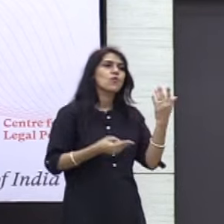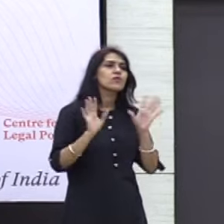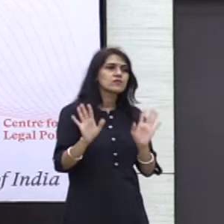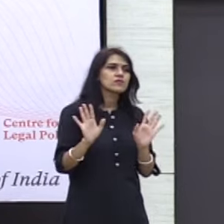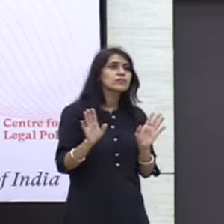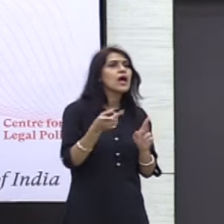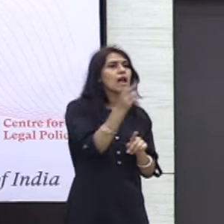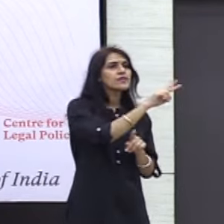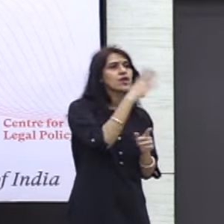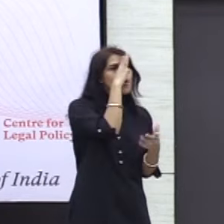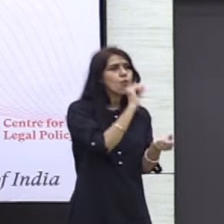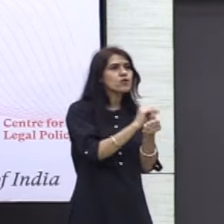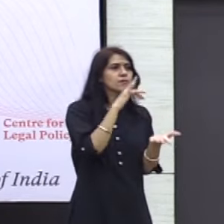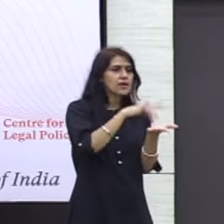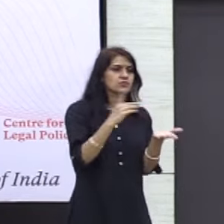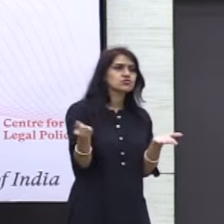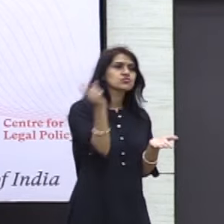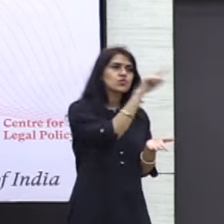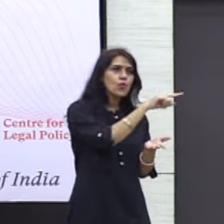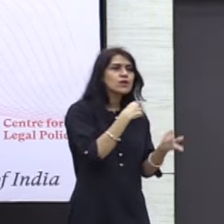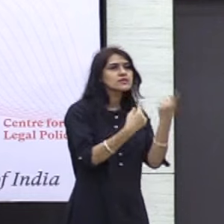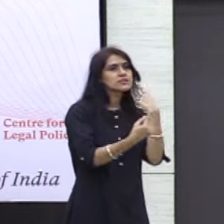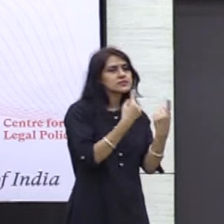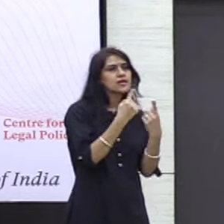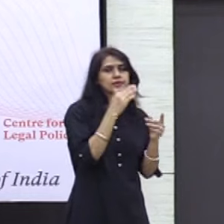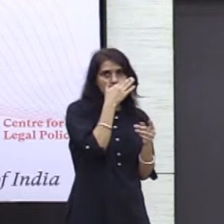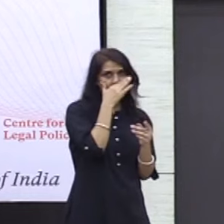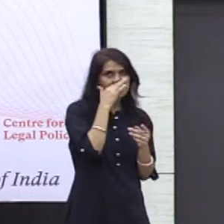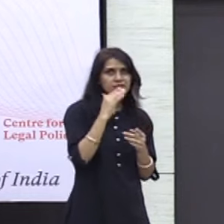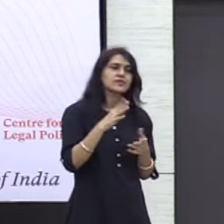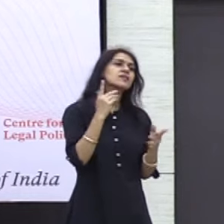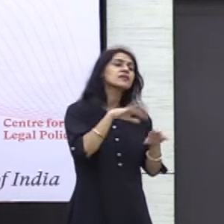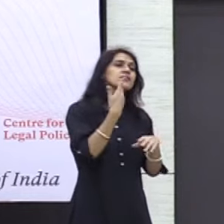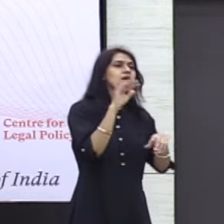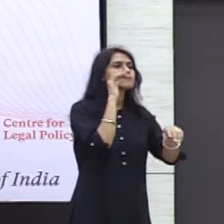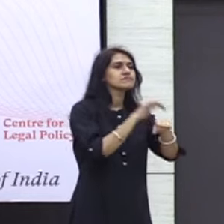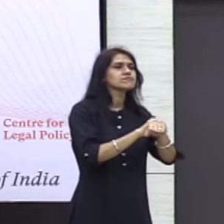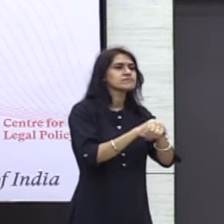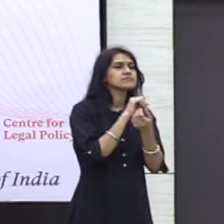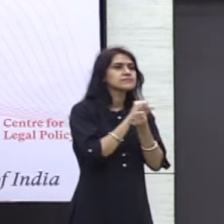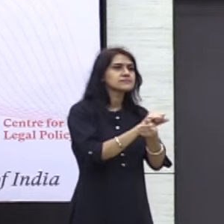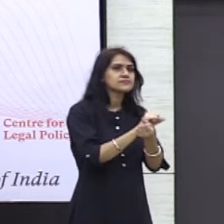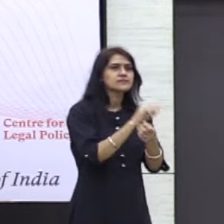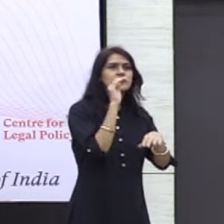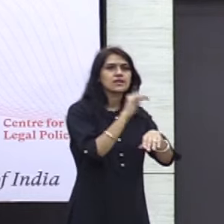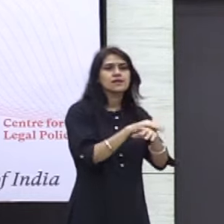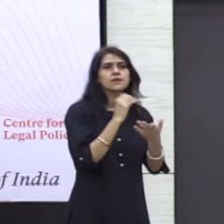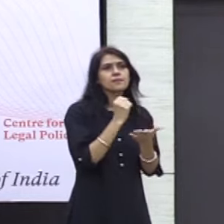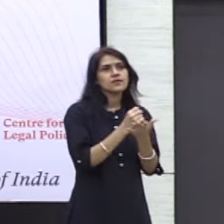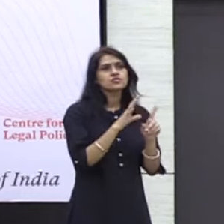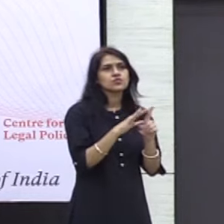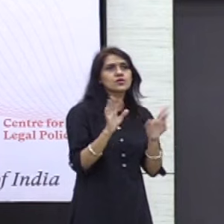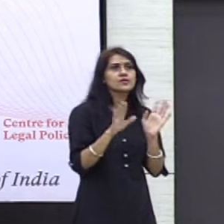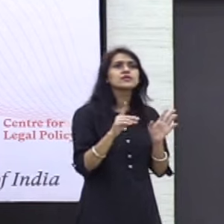the other police officer, seek his assistance, and then arrest the person concerned. Okay, so because it